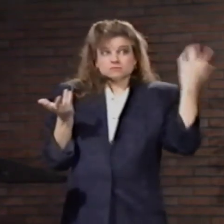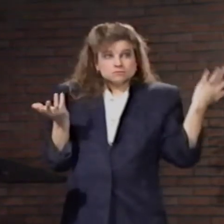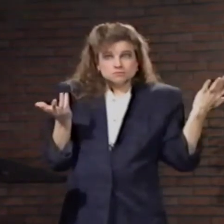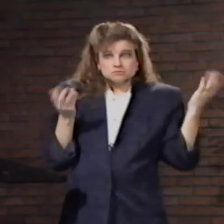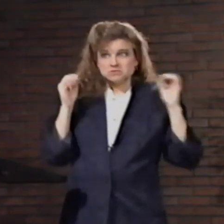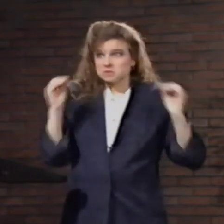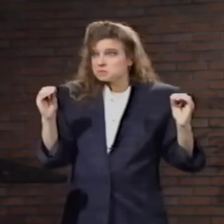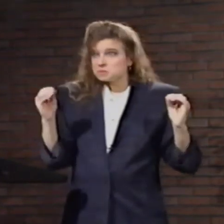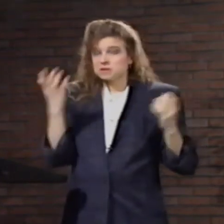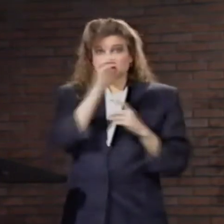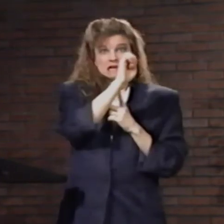means.